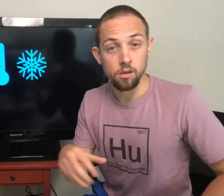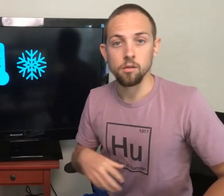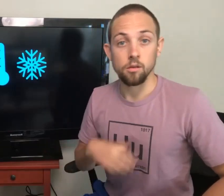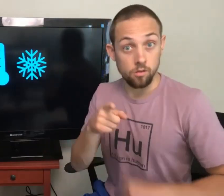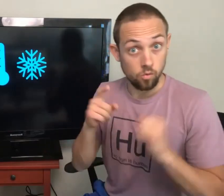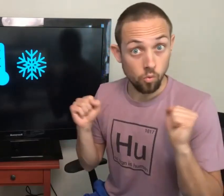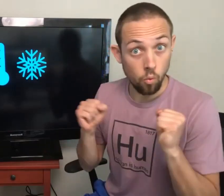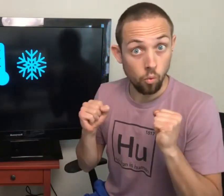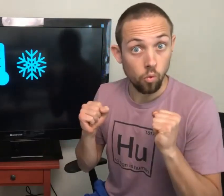Are you hot?